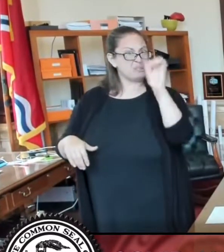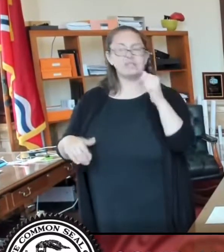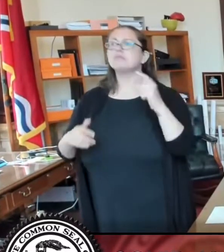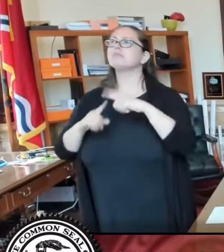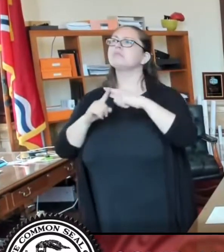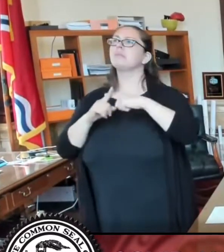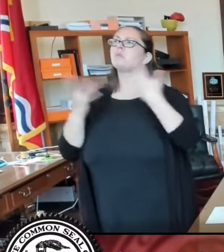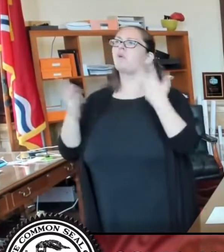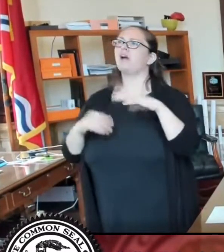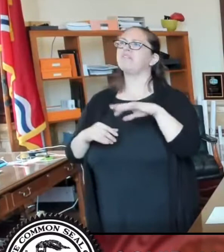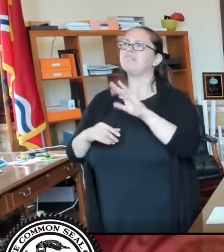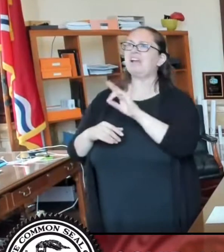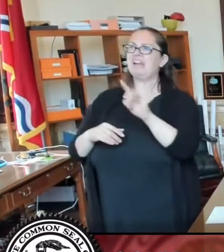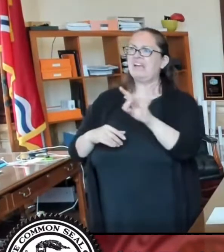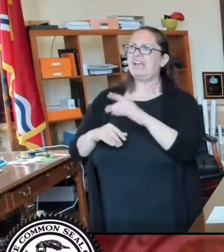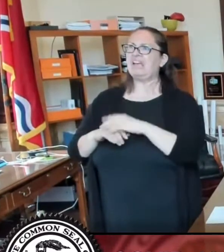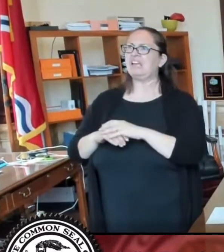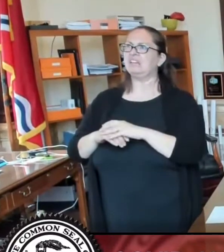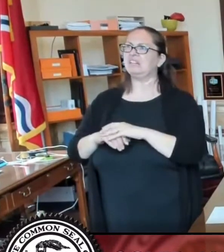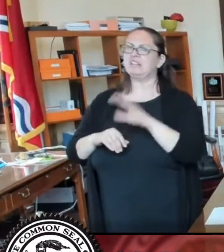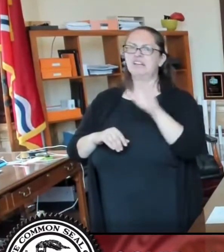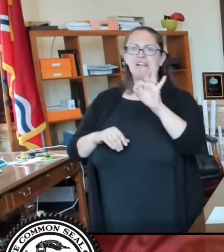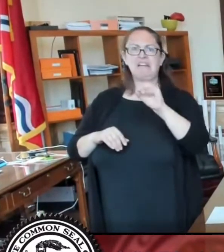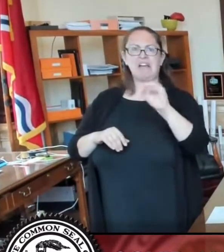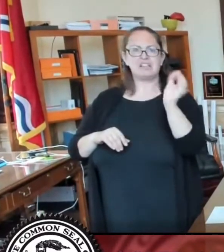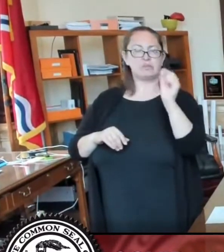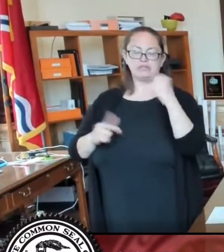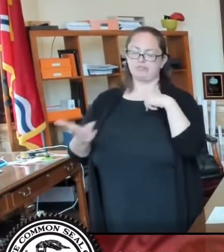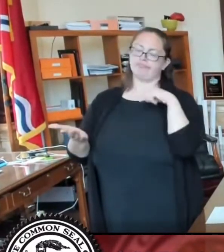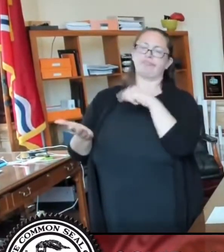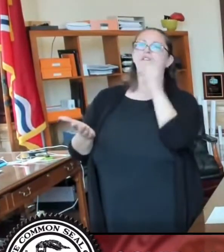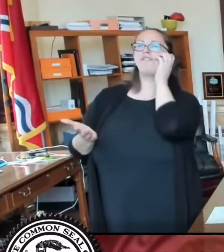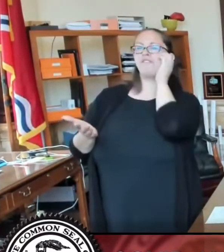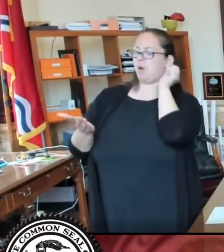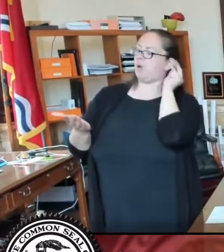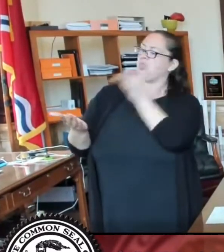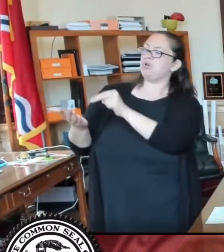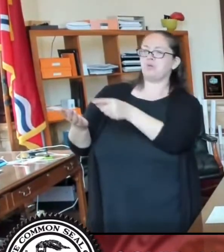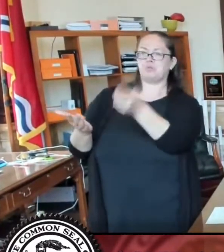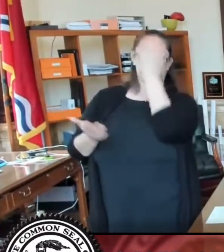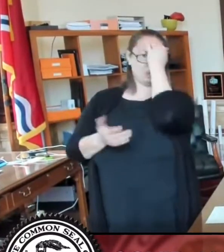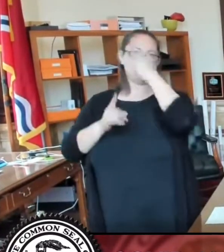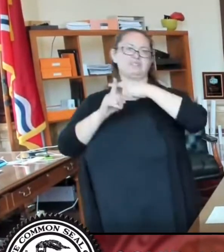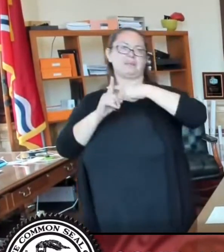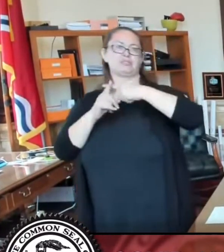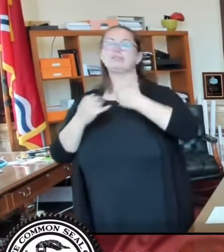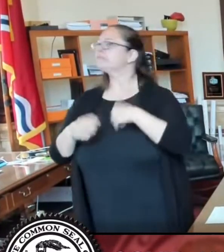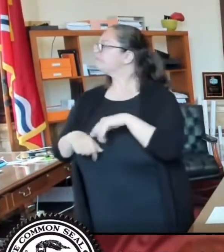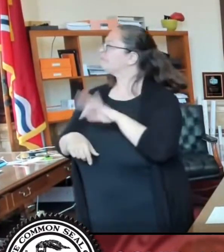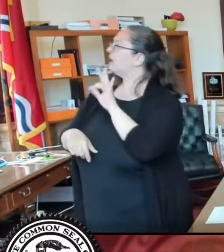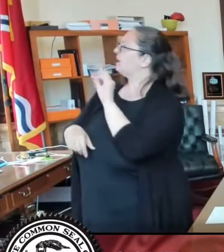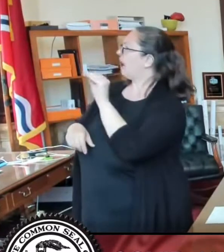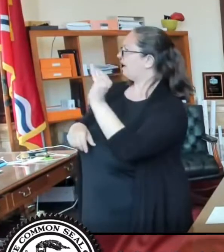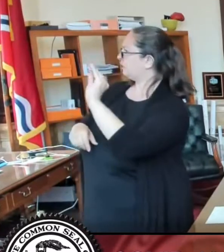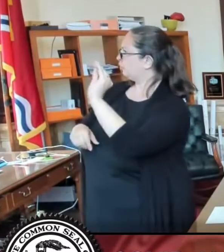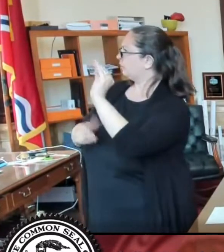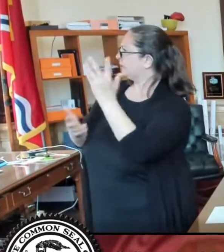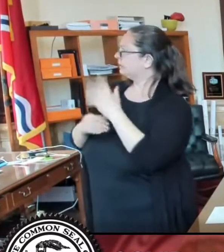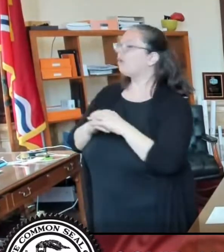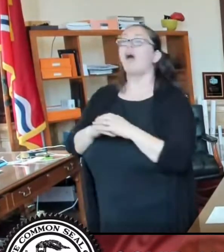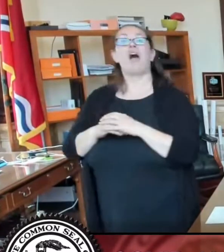it's 88 or 90. You all can look at your phones and you'll know that too. It's but 90. It's 90, okay? Well,